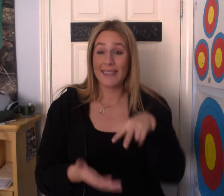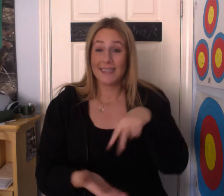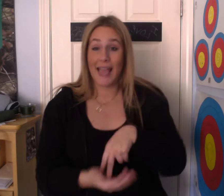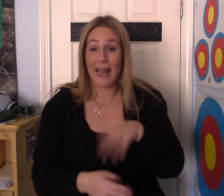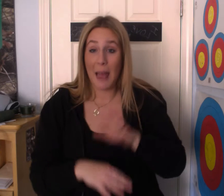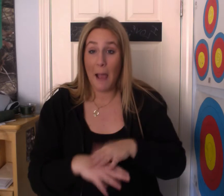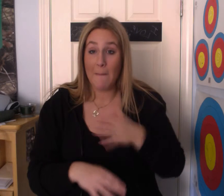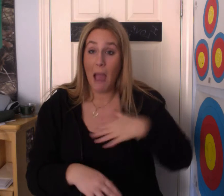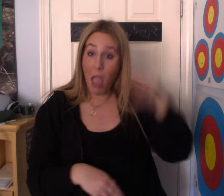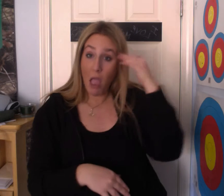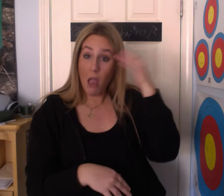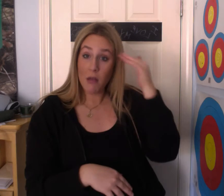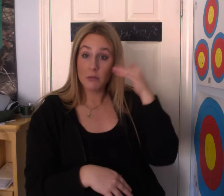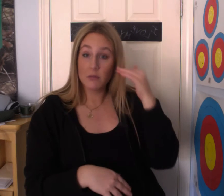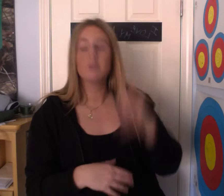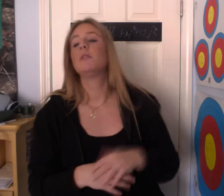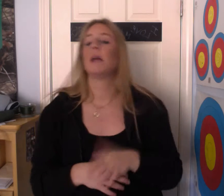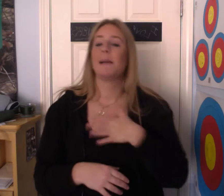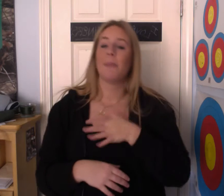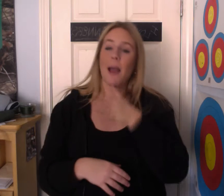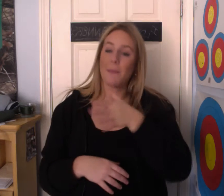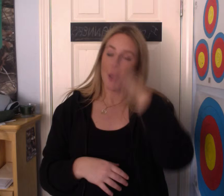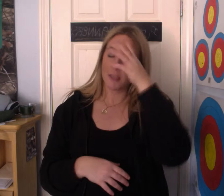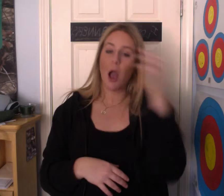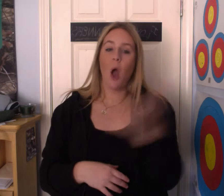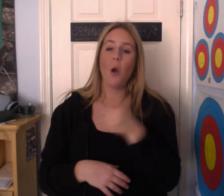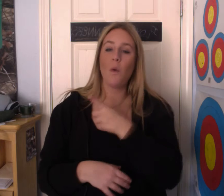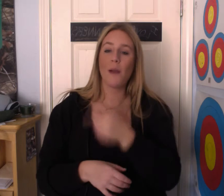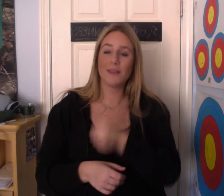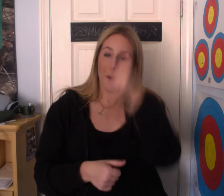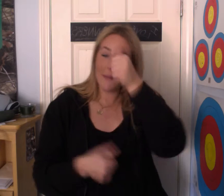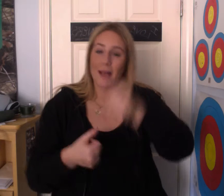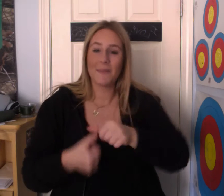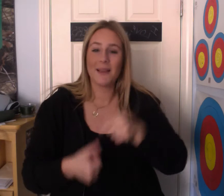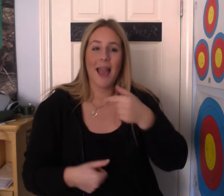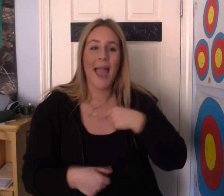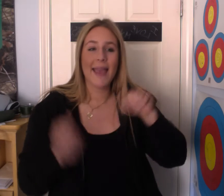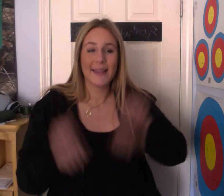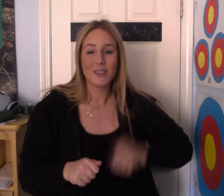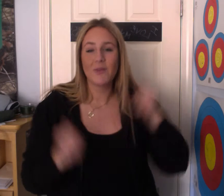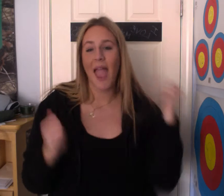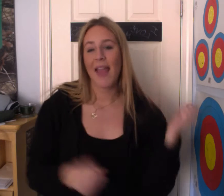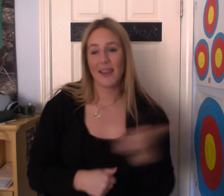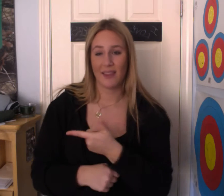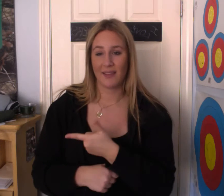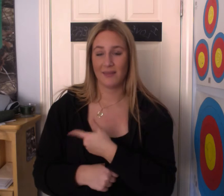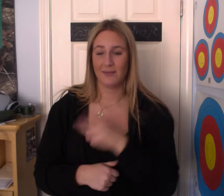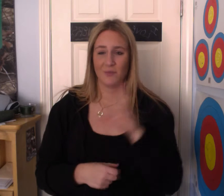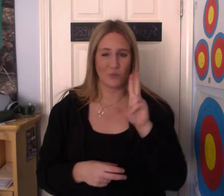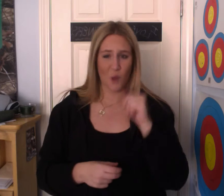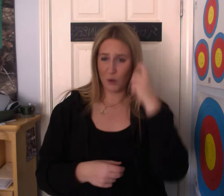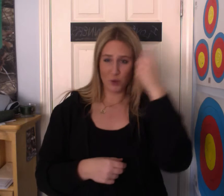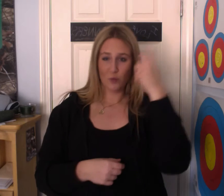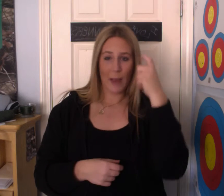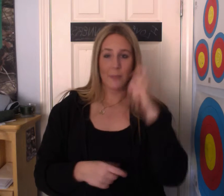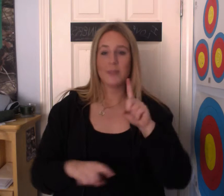parents reinforced this notion that I could do anything, that no dream was impossible. And my dream